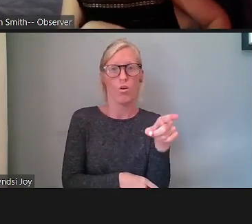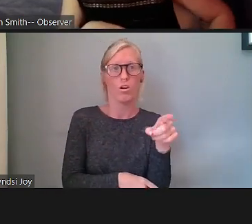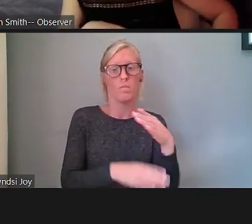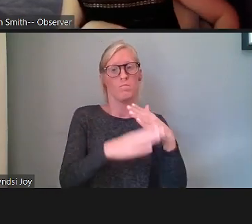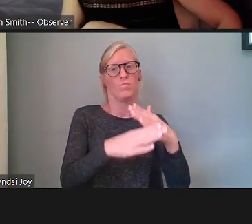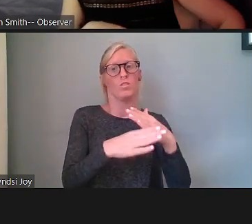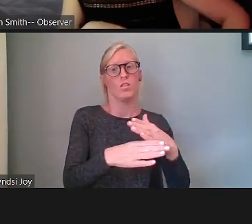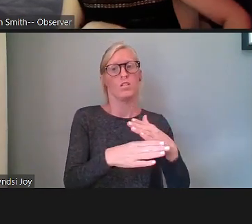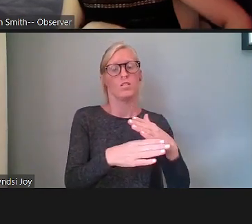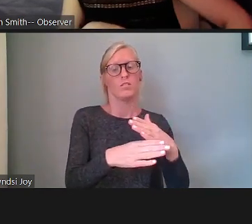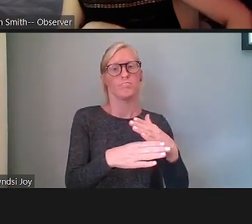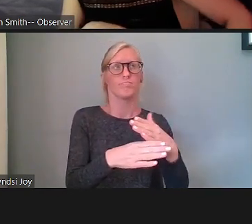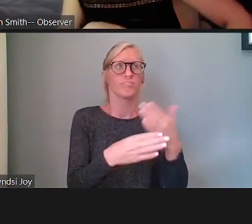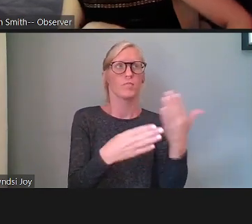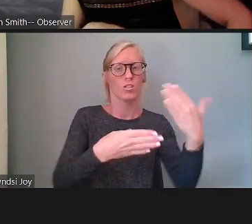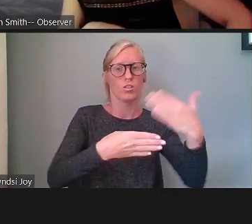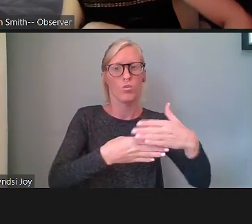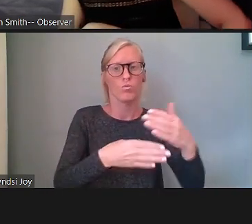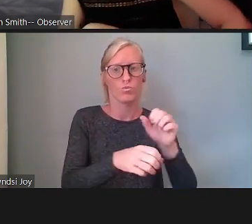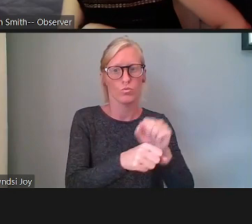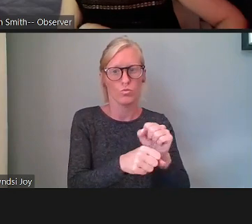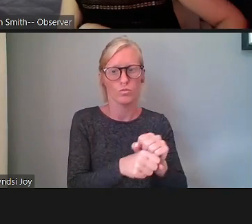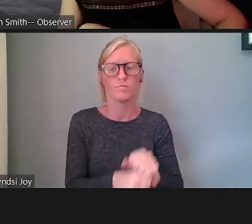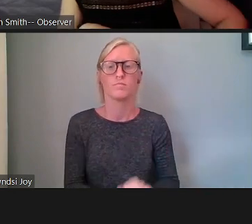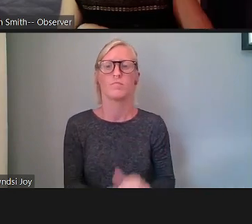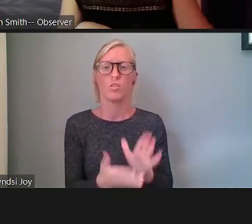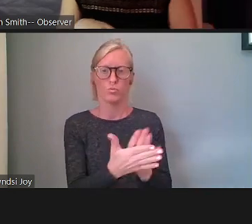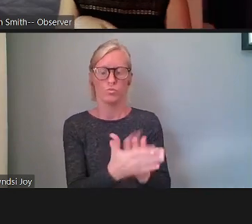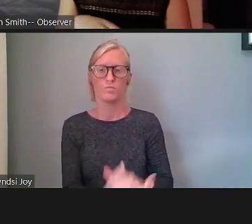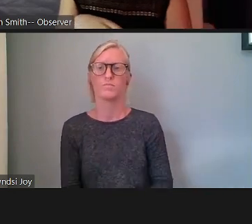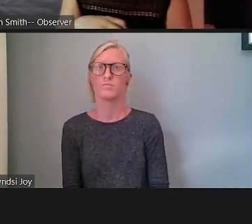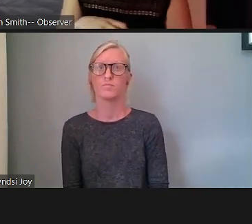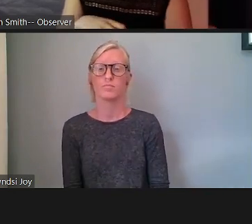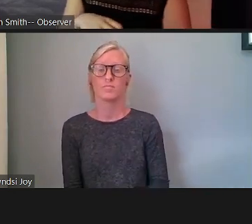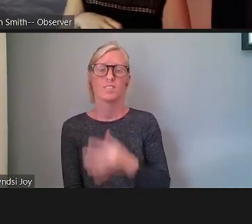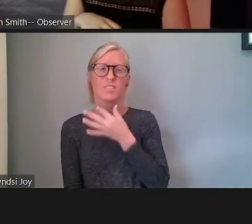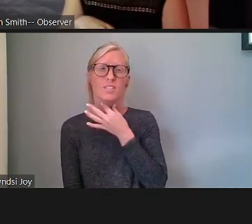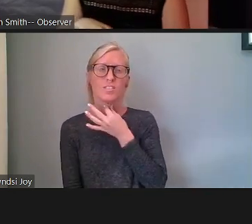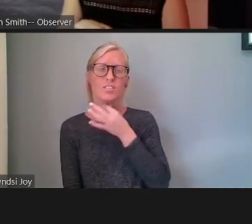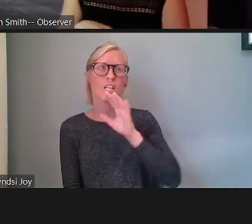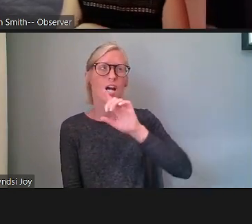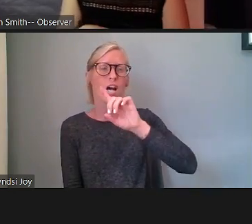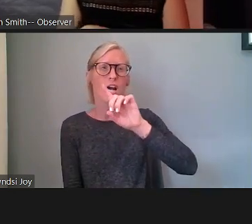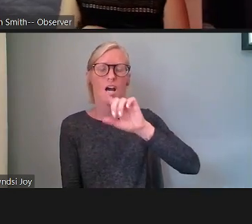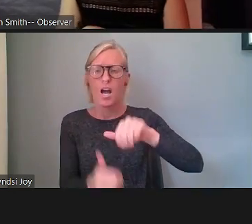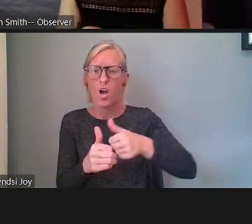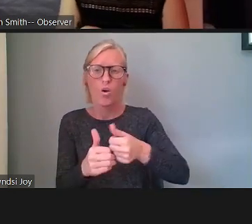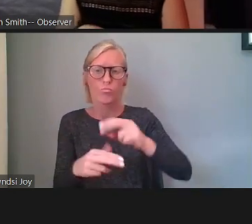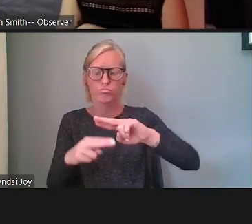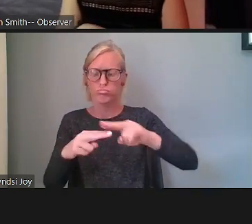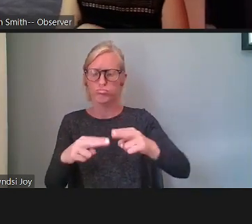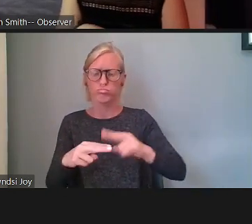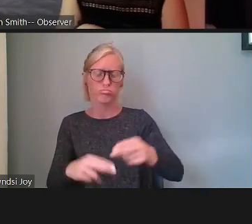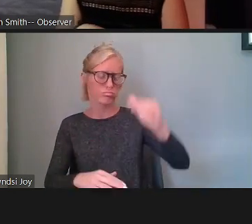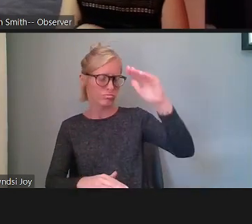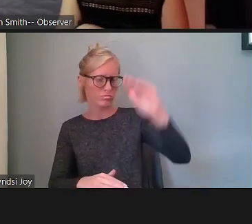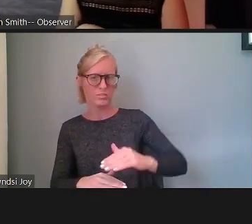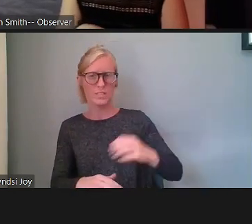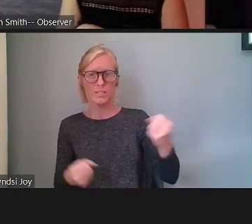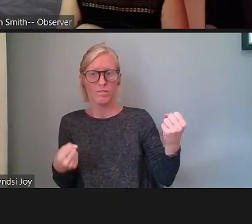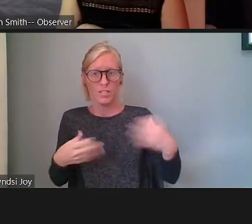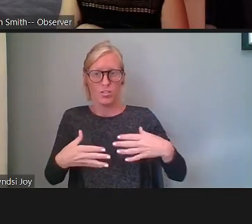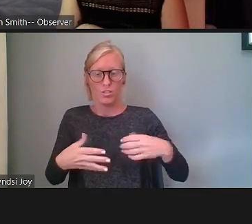precautionary. His question is how to reduce fear about COVID-19